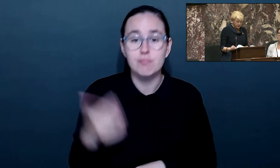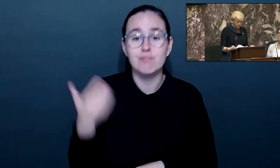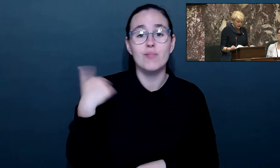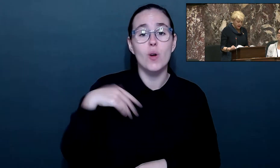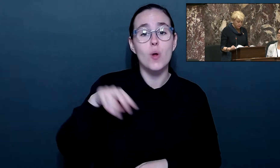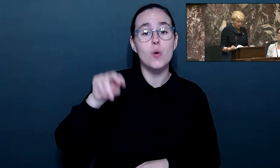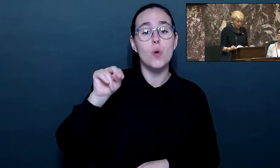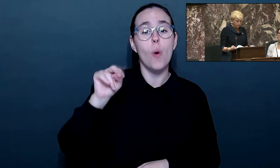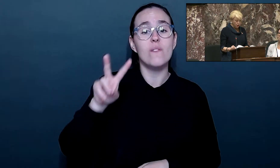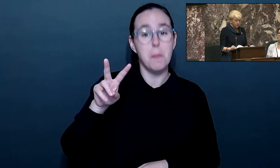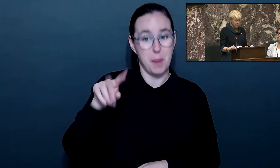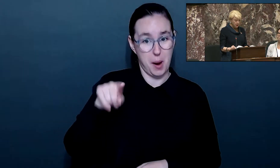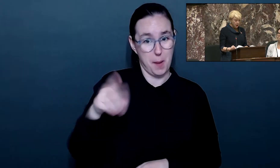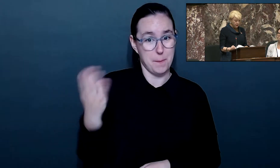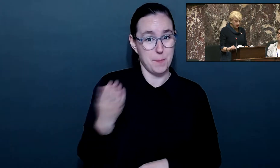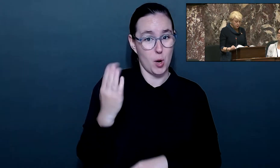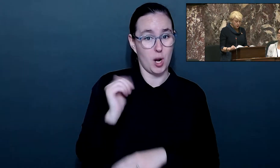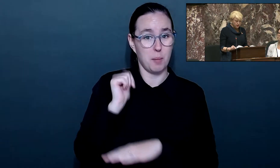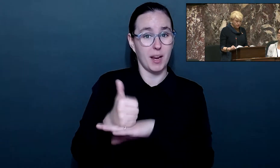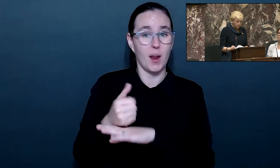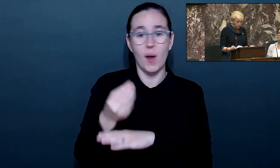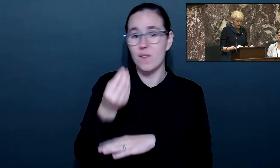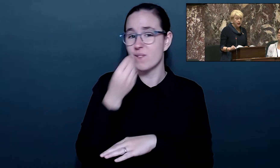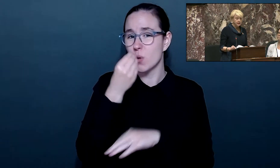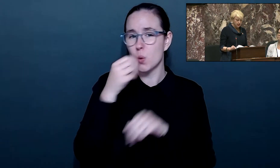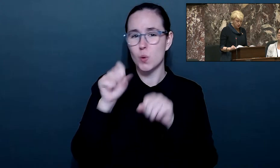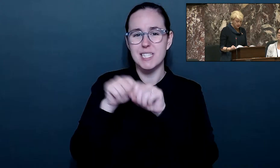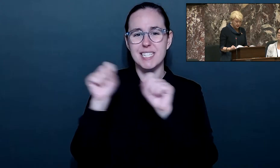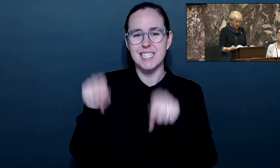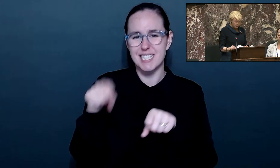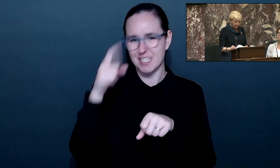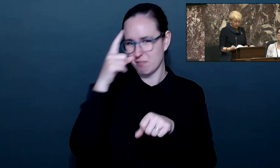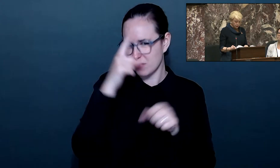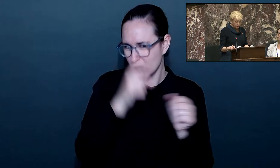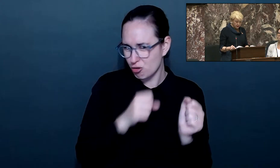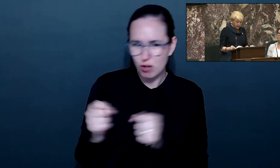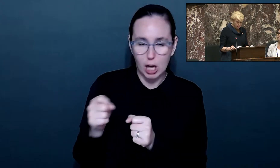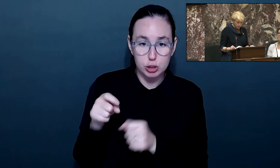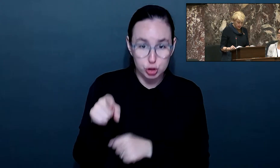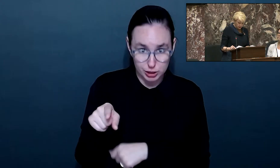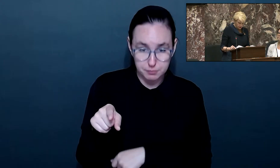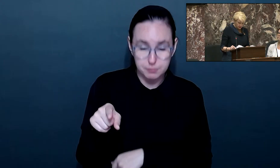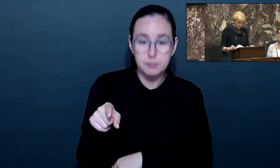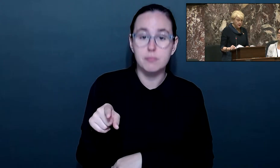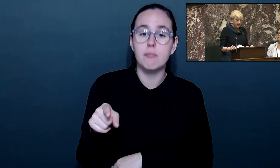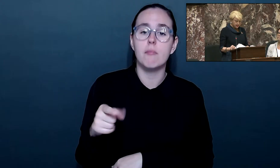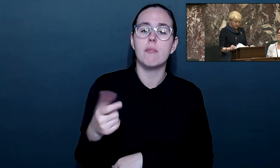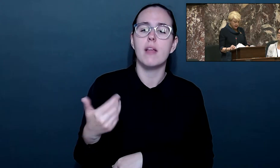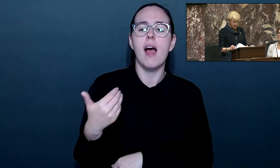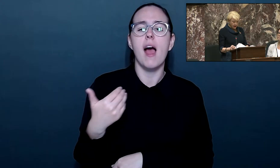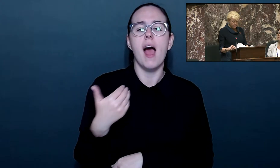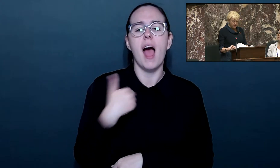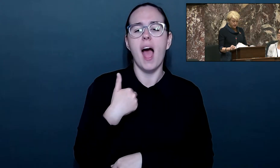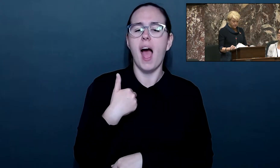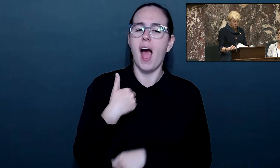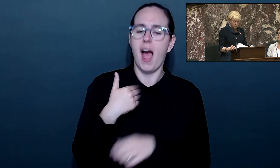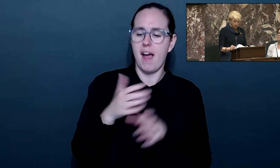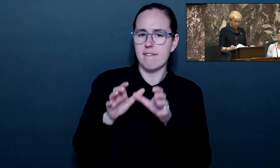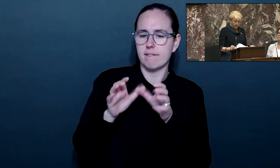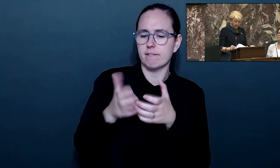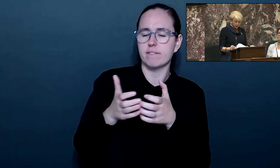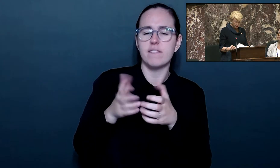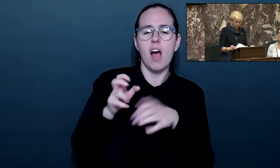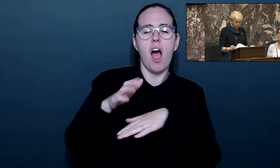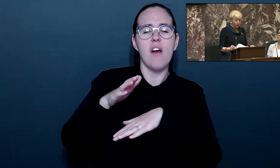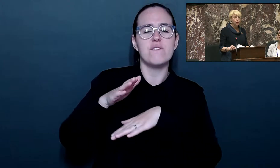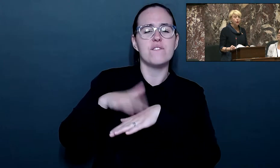an advisory table composed of community food organizations like the Burnaby Neighbourhood House. City staff and food